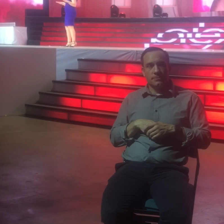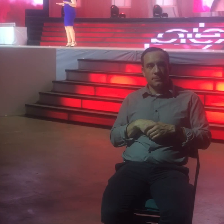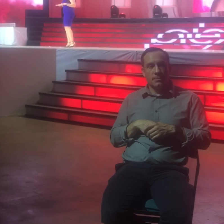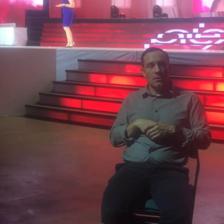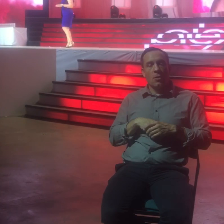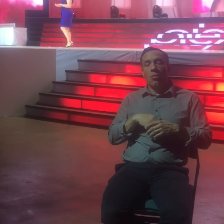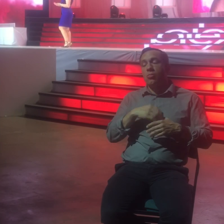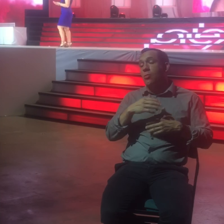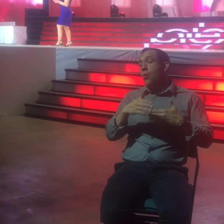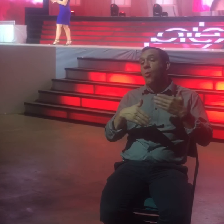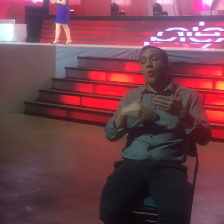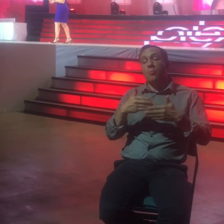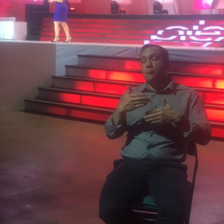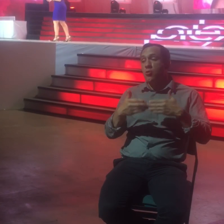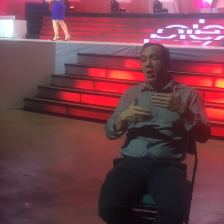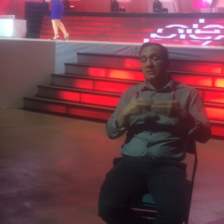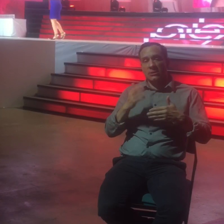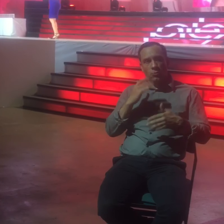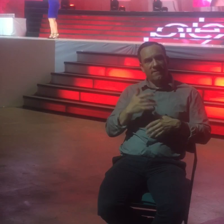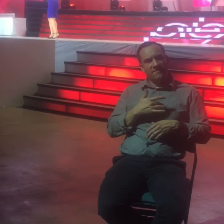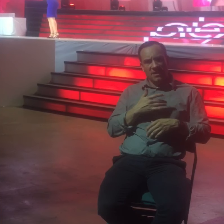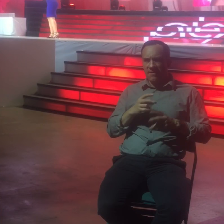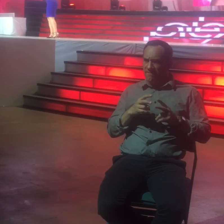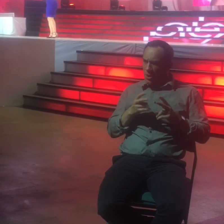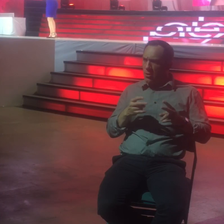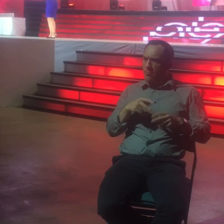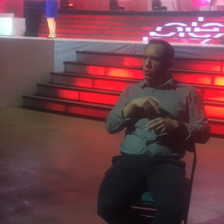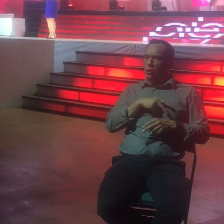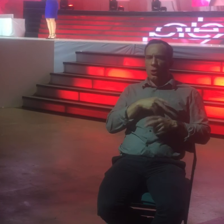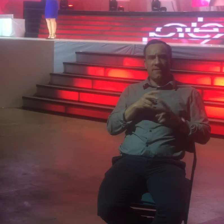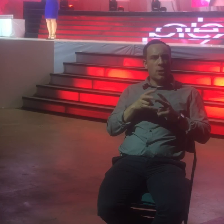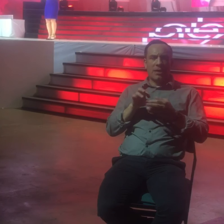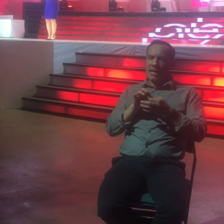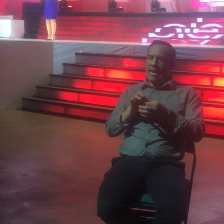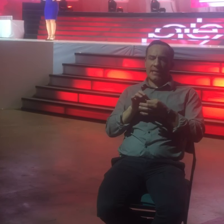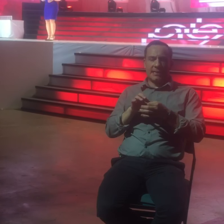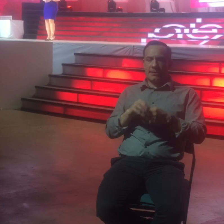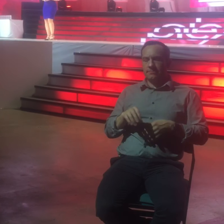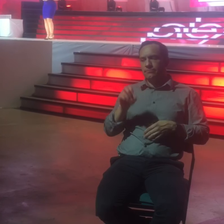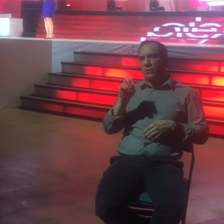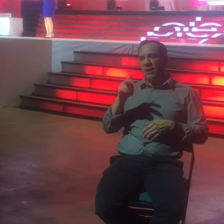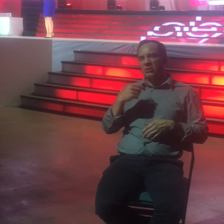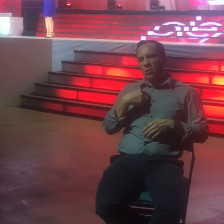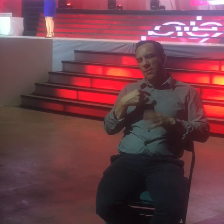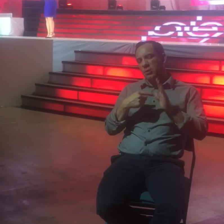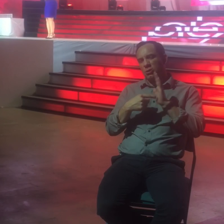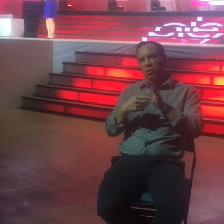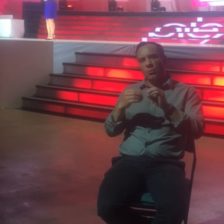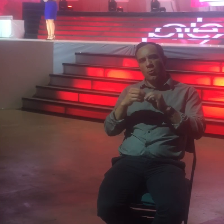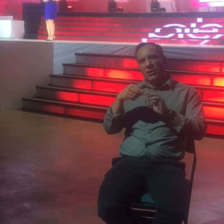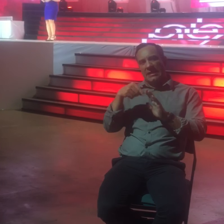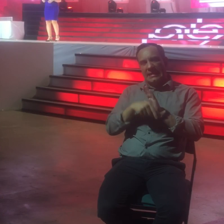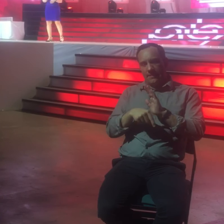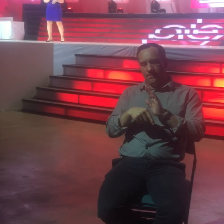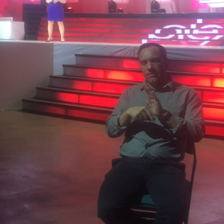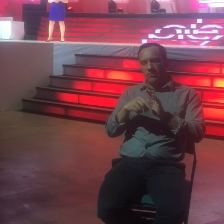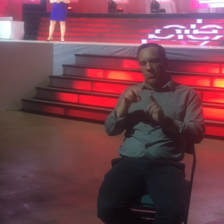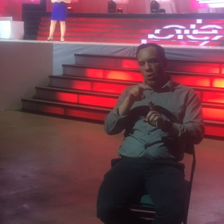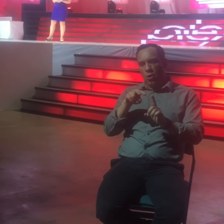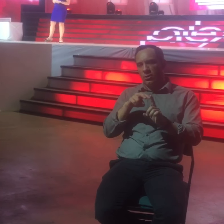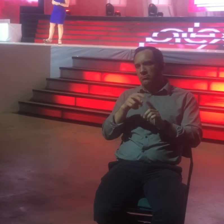whole process is going to feel personal and connected. So let's take a deeper look at your new virtual assistant and what she